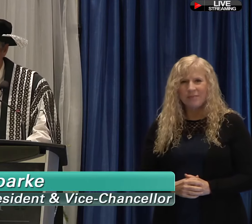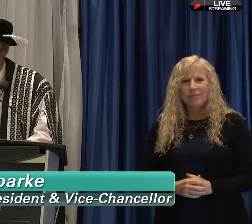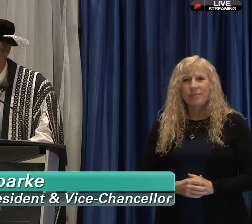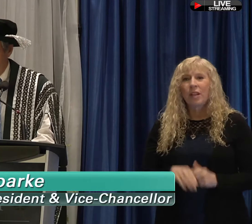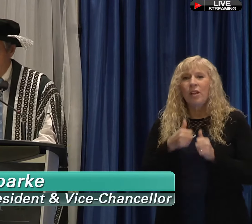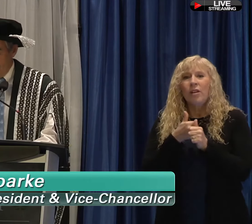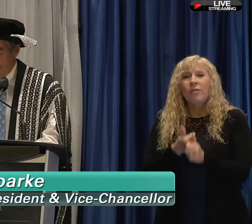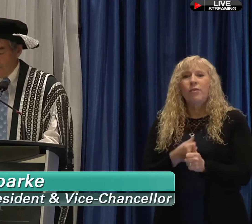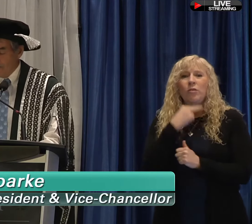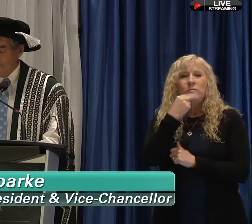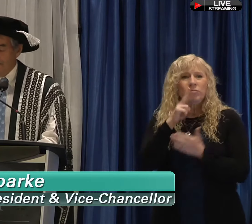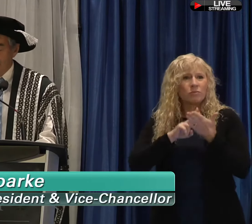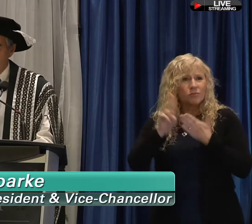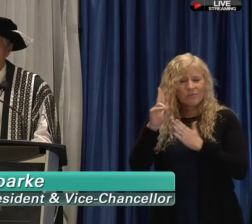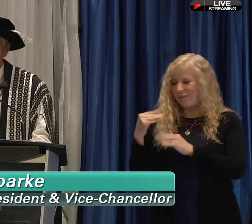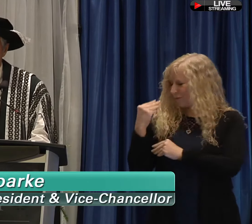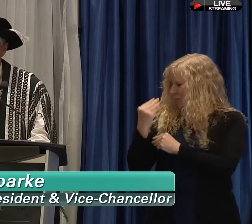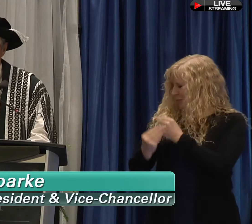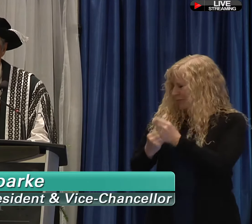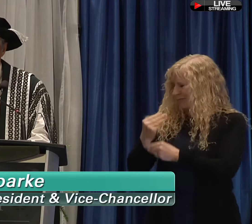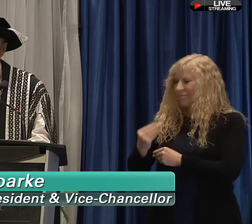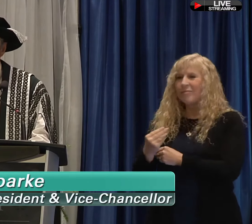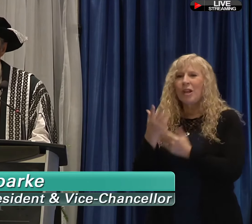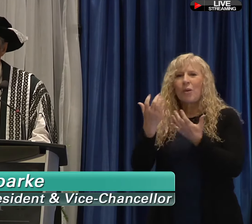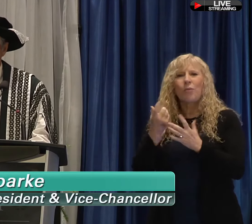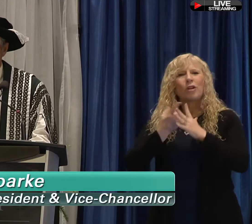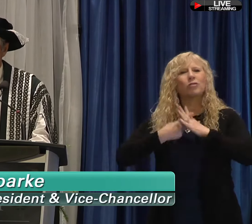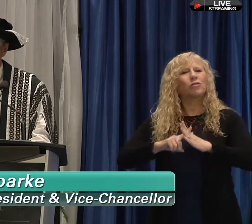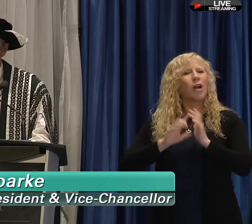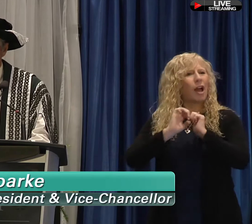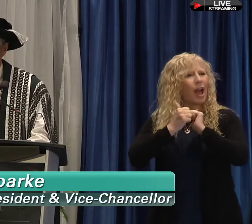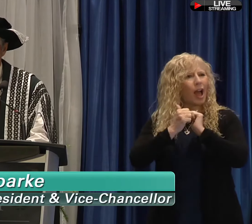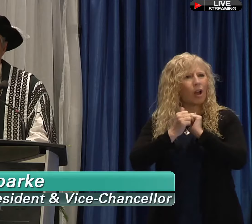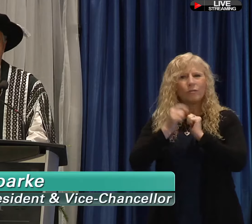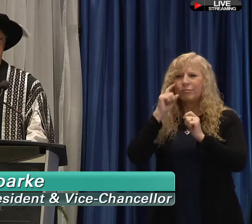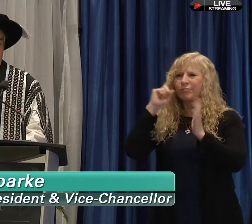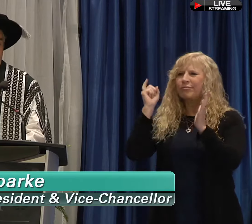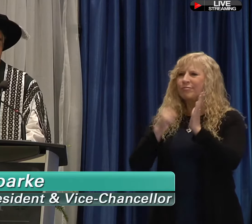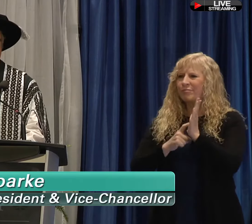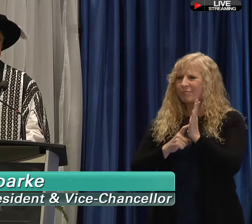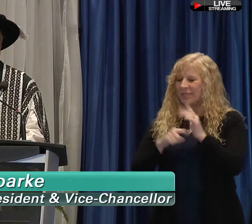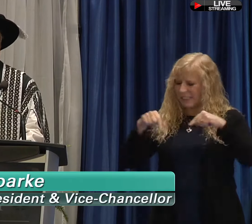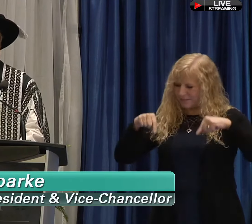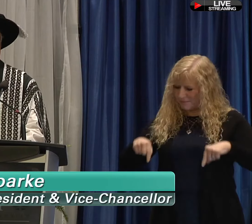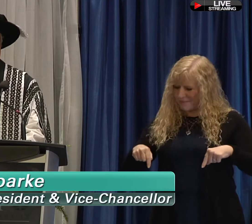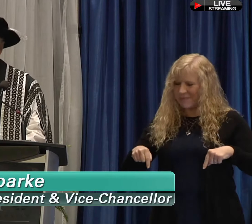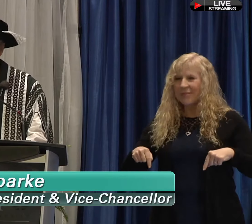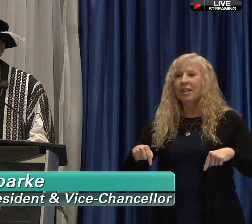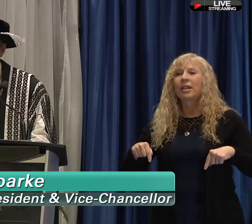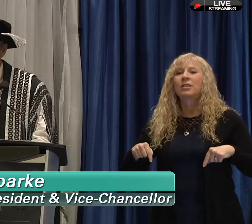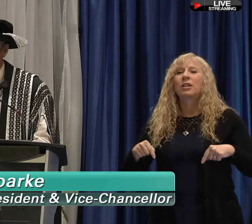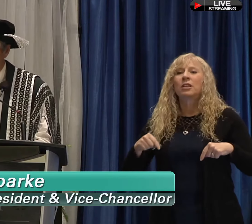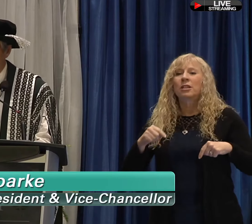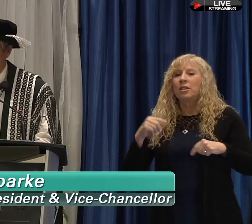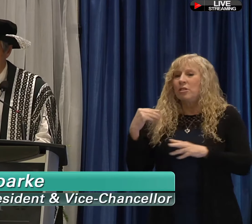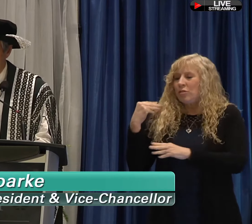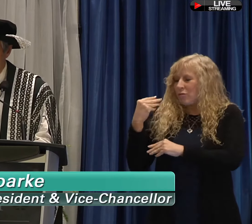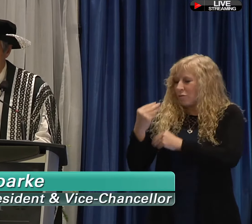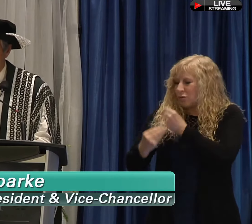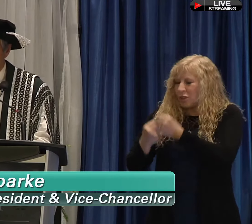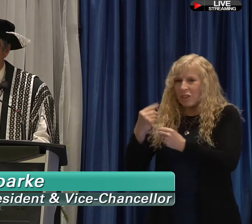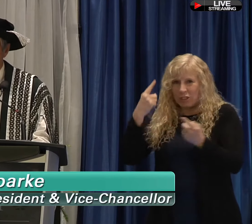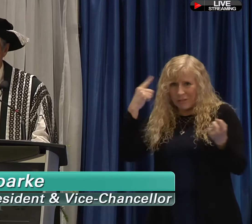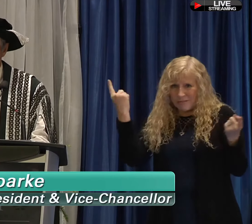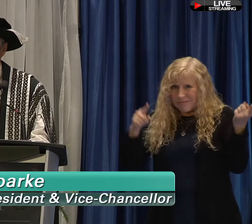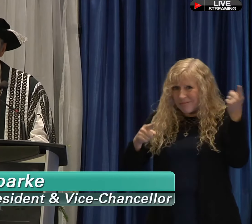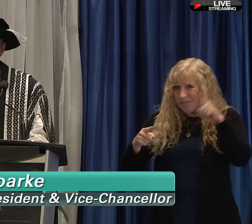Trent tradition, I want to begin by respectfully acknowledging that we are on the treaty and traditional territory